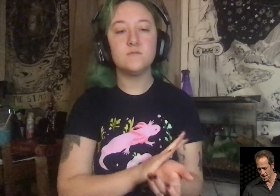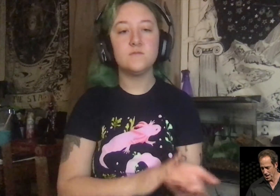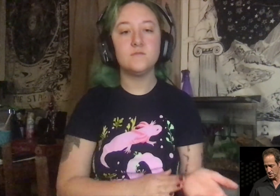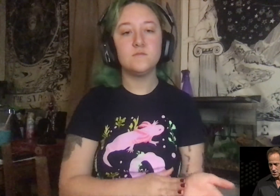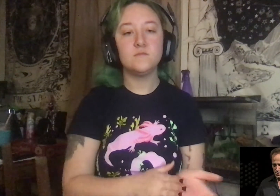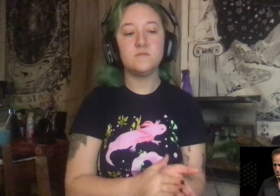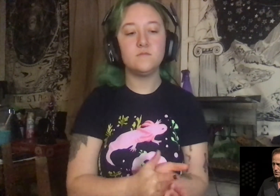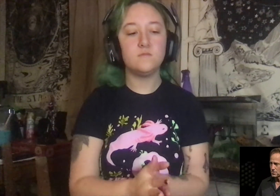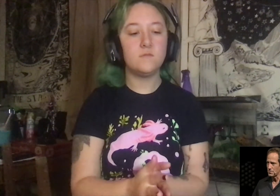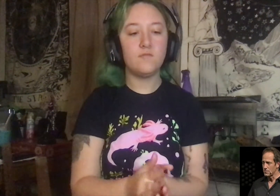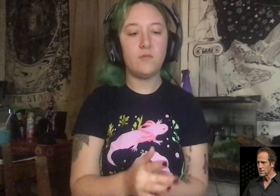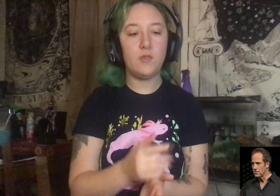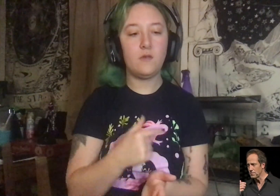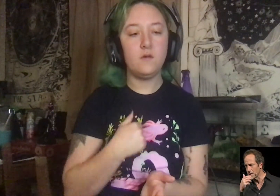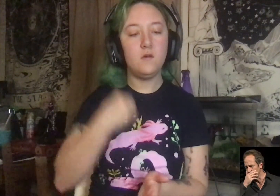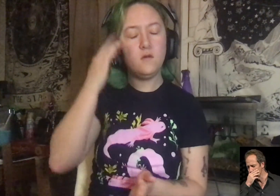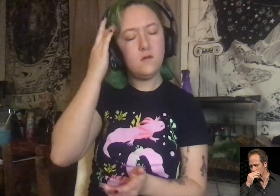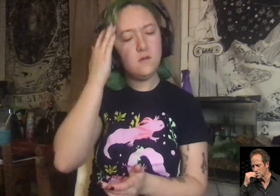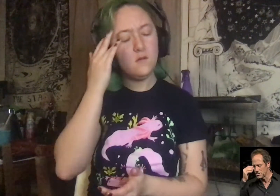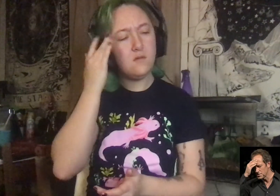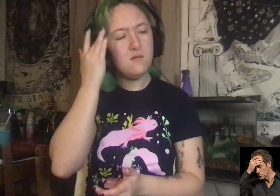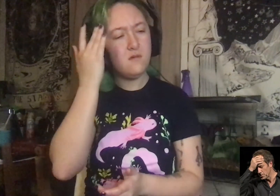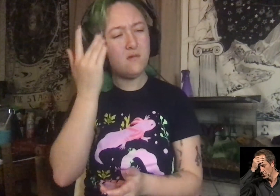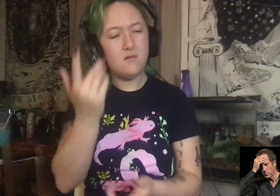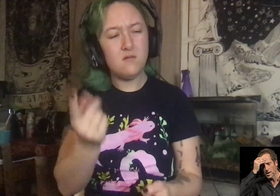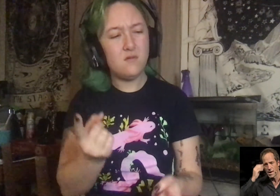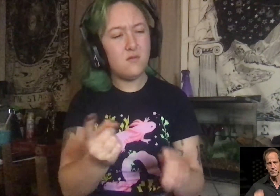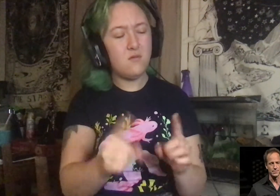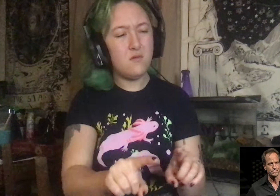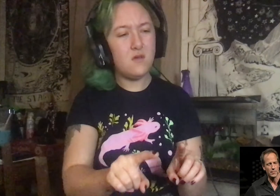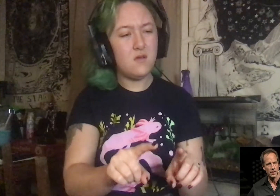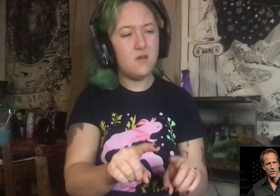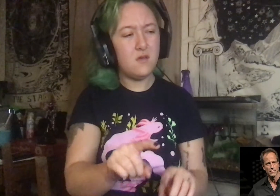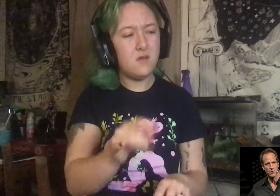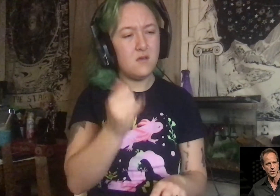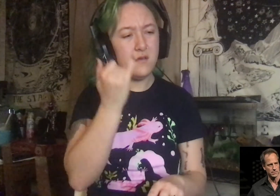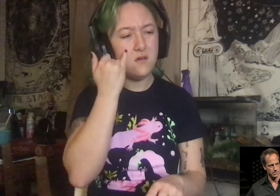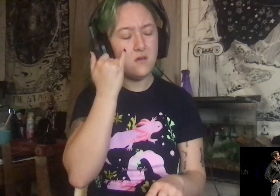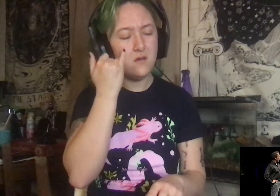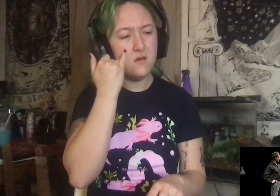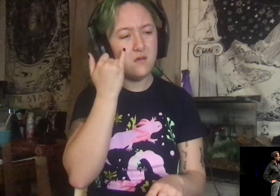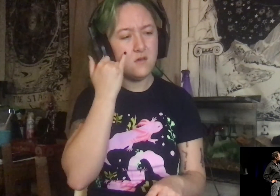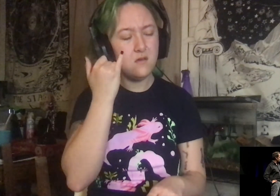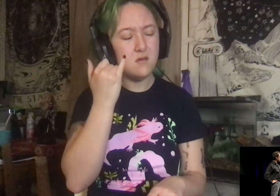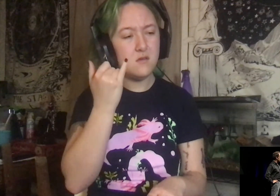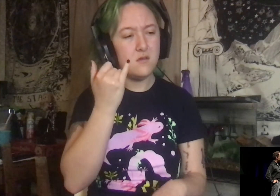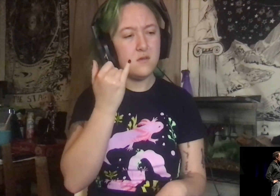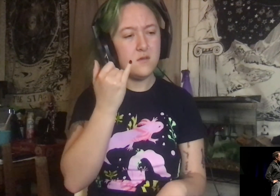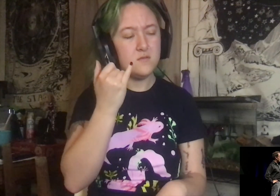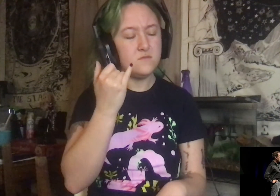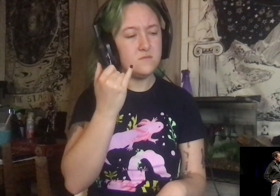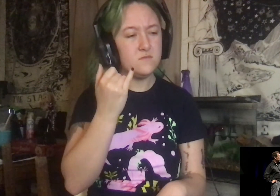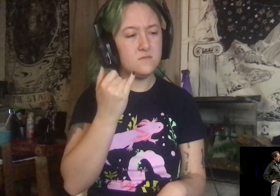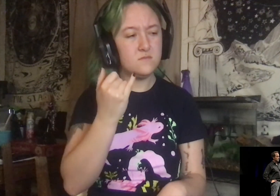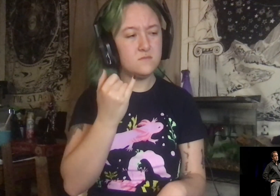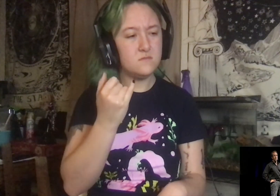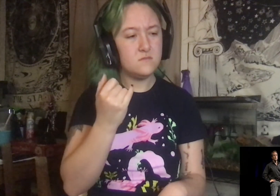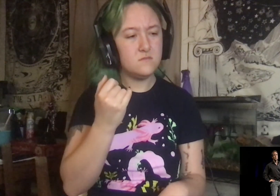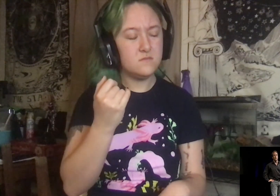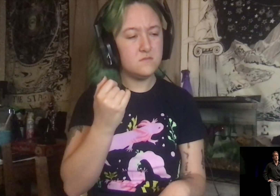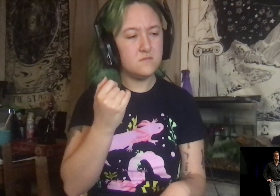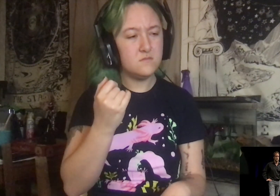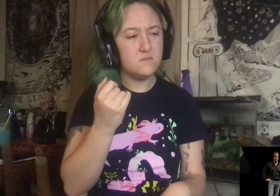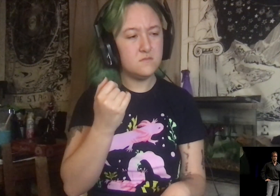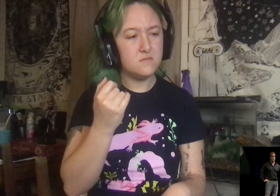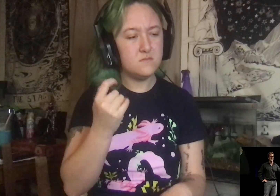And I see it over and over and over again. So I started to wonder what would happen if we challenge some of these sacred cows. Follow